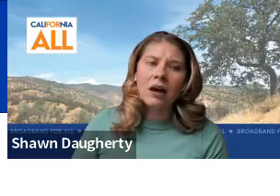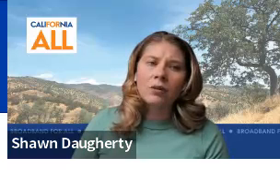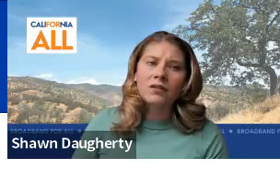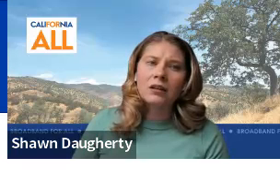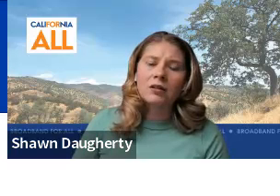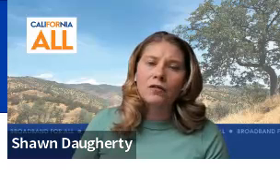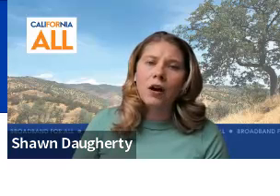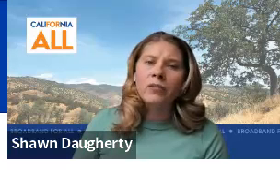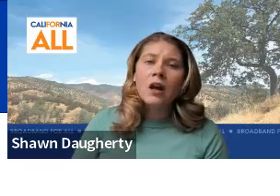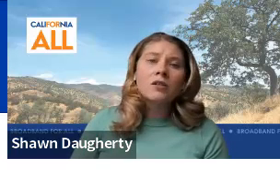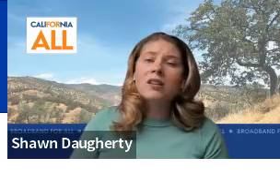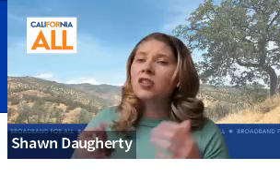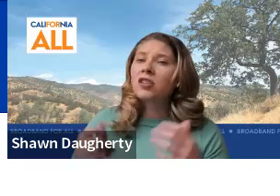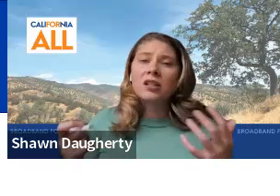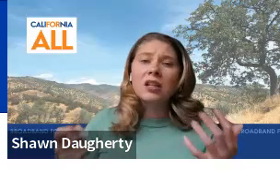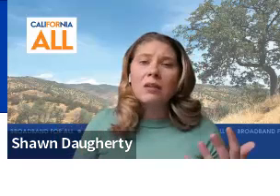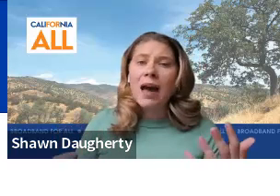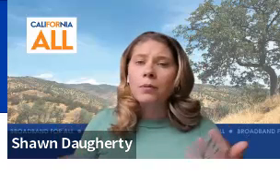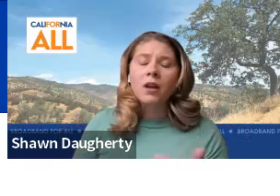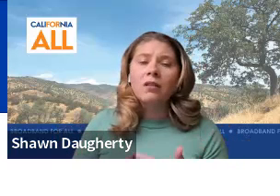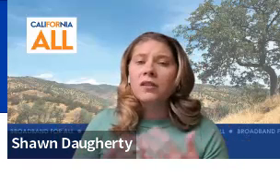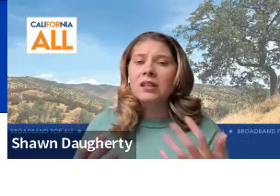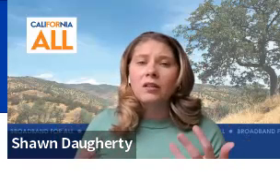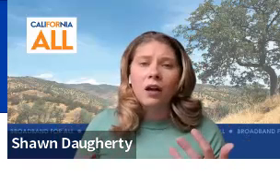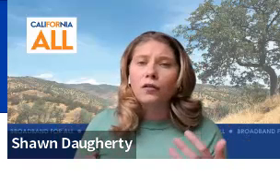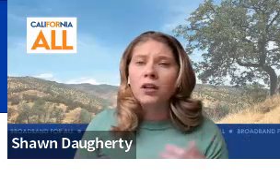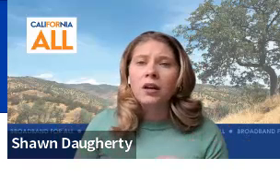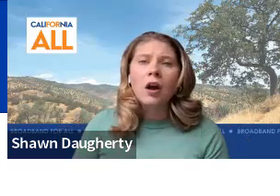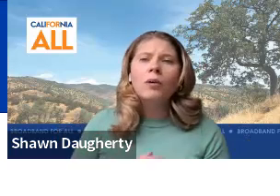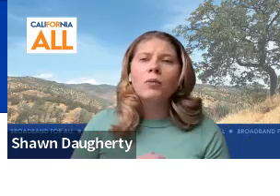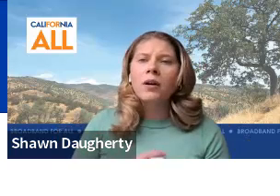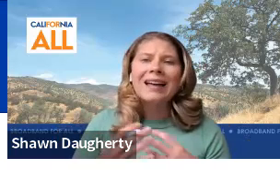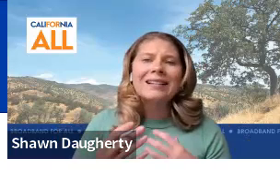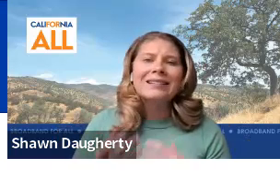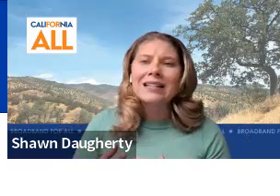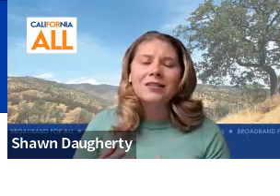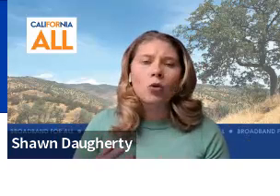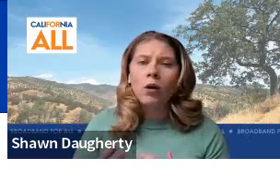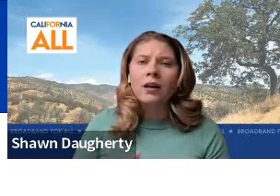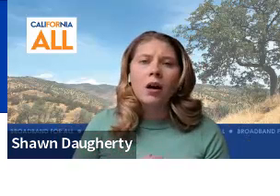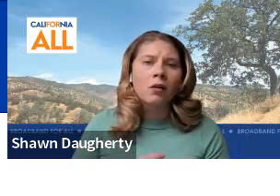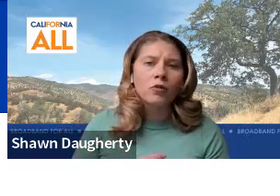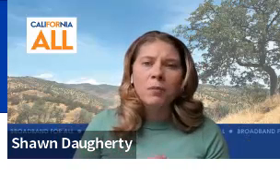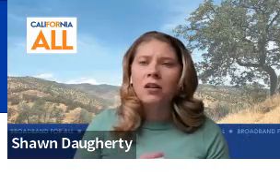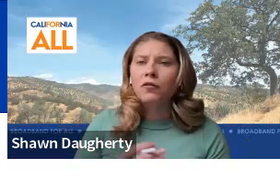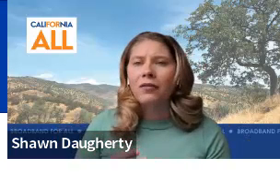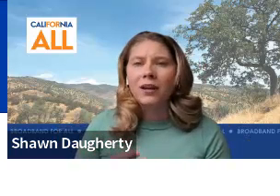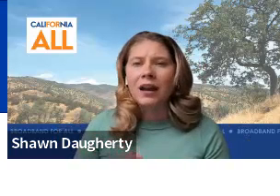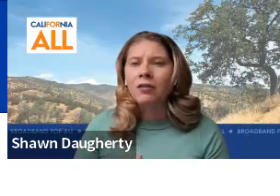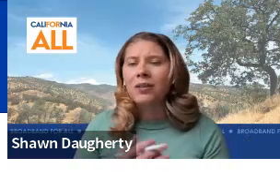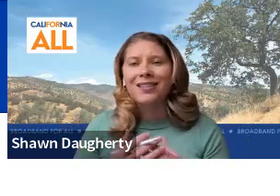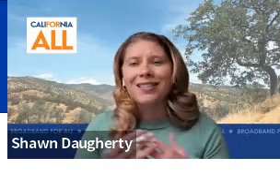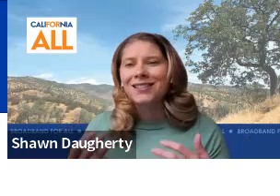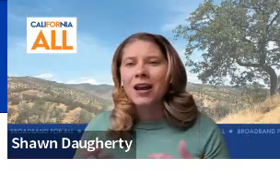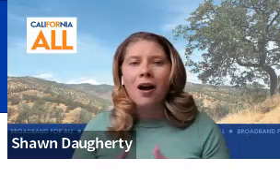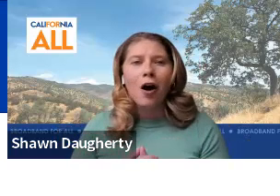outcomes that we've seen so far. So this is just a heat map of the state of California. We want at least one respondent from every